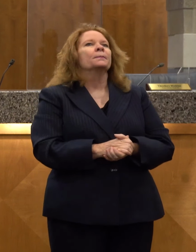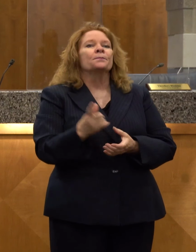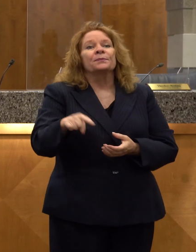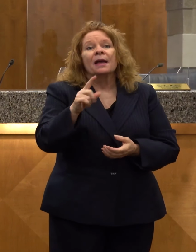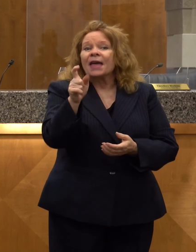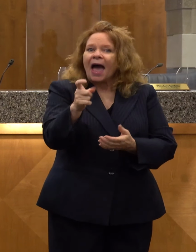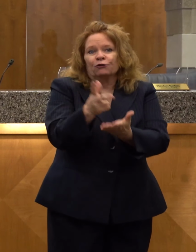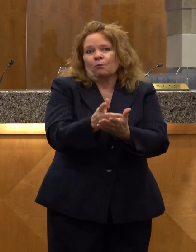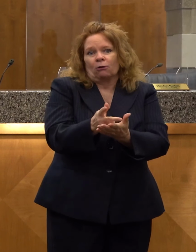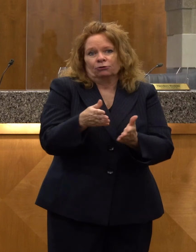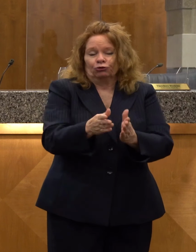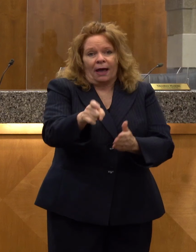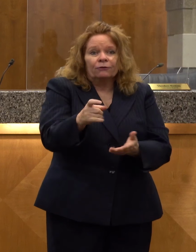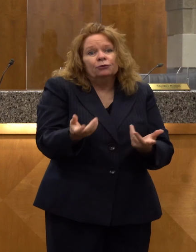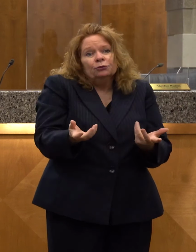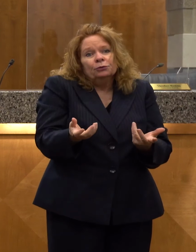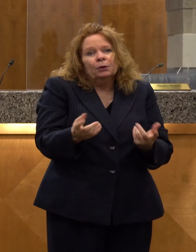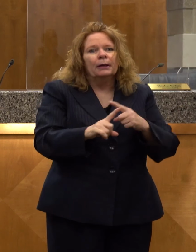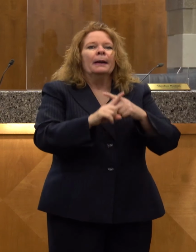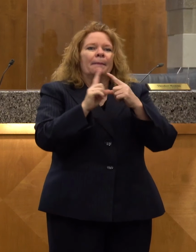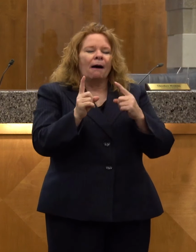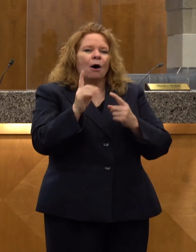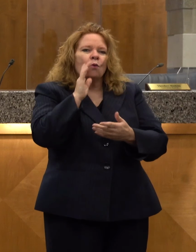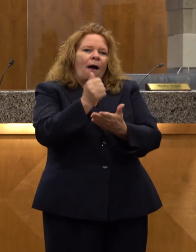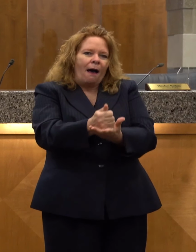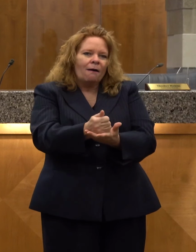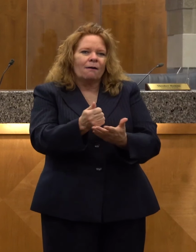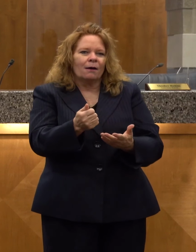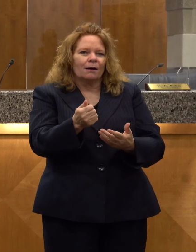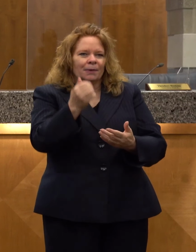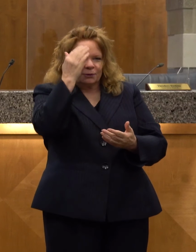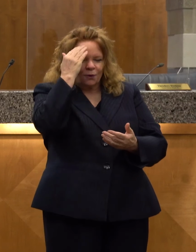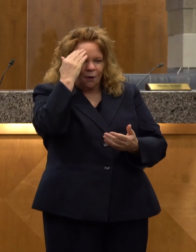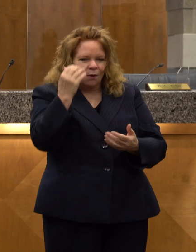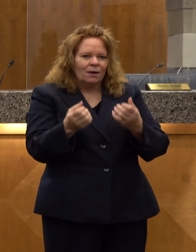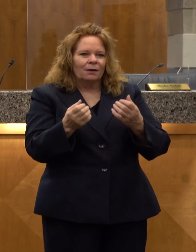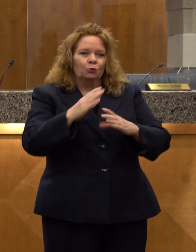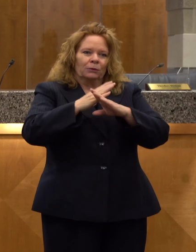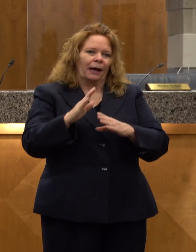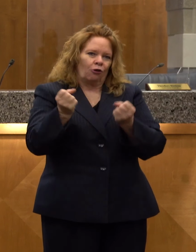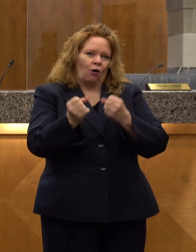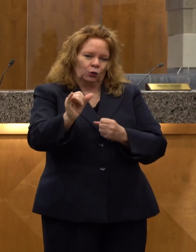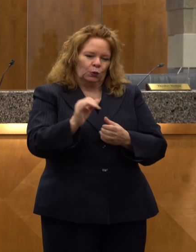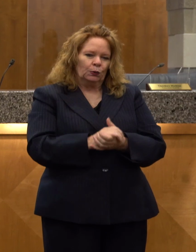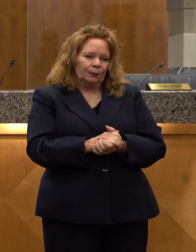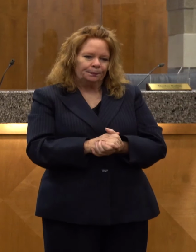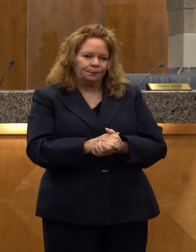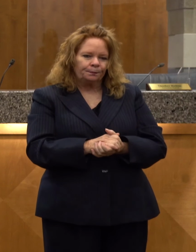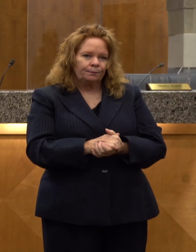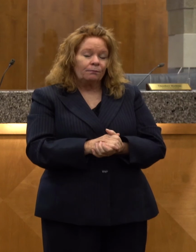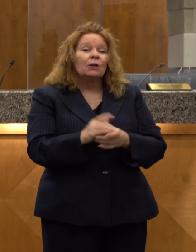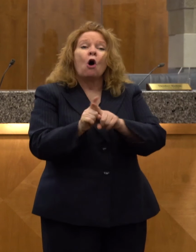be parking on the streets, But that will help in terms of not hitting the cars also, And it will slow